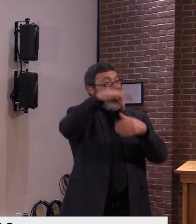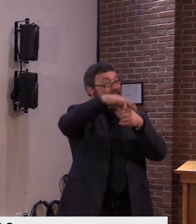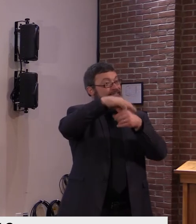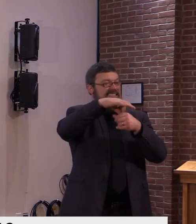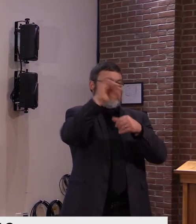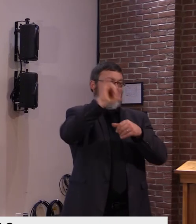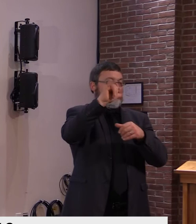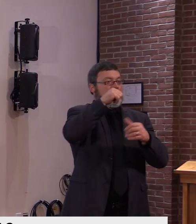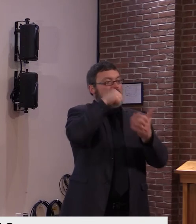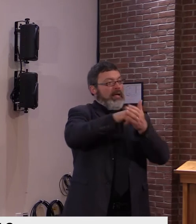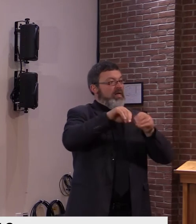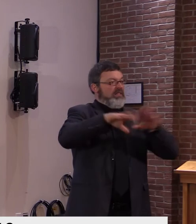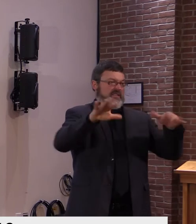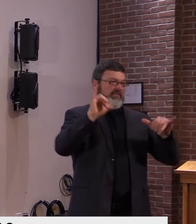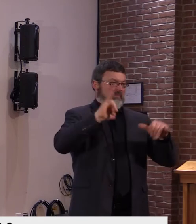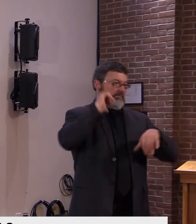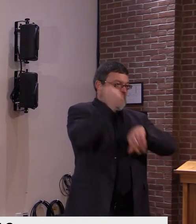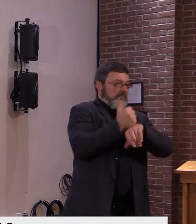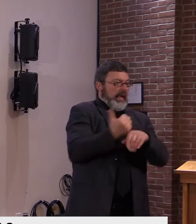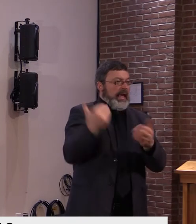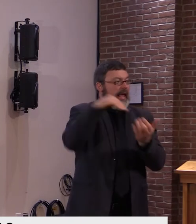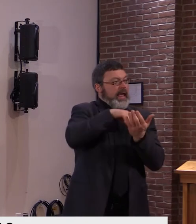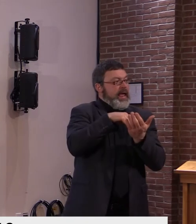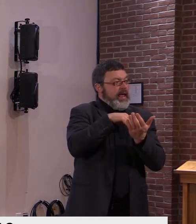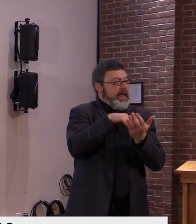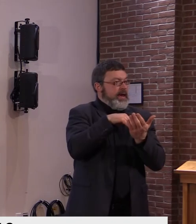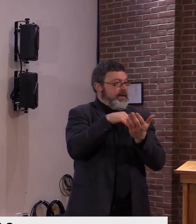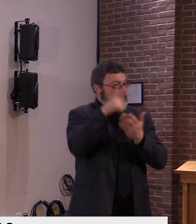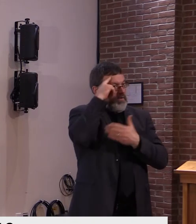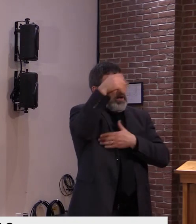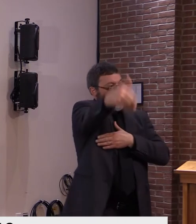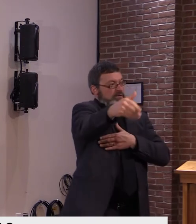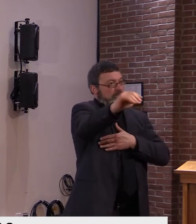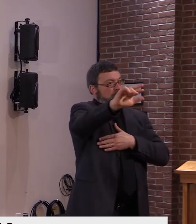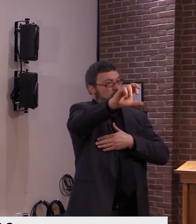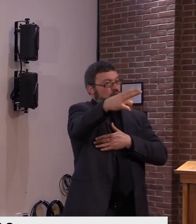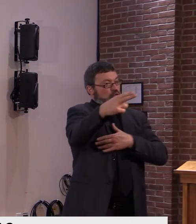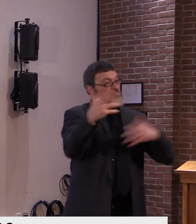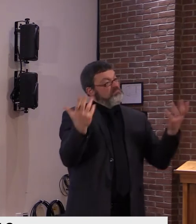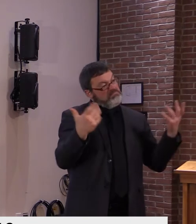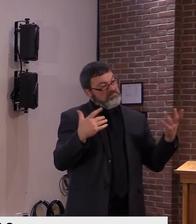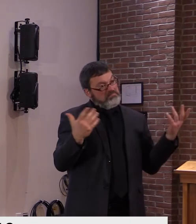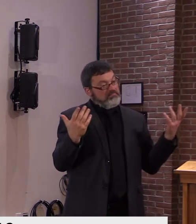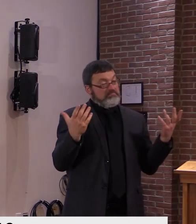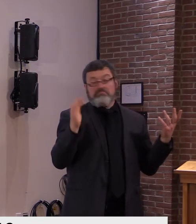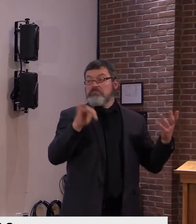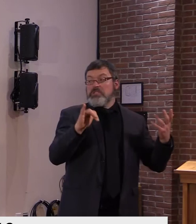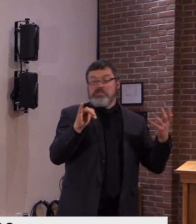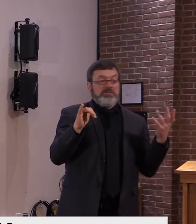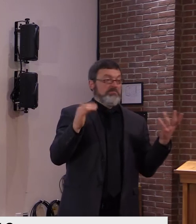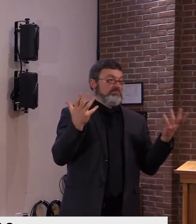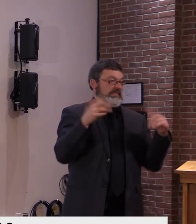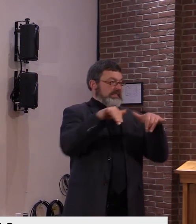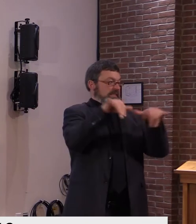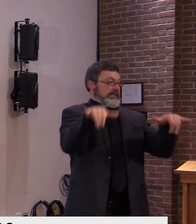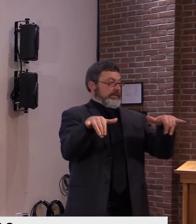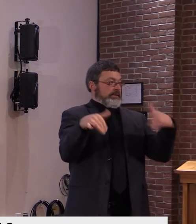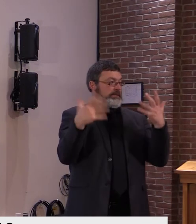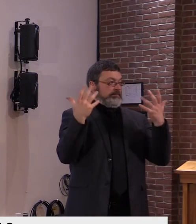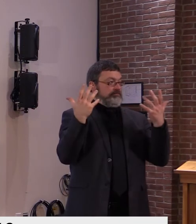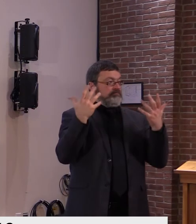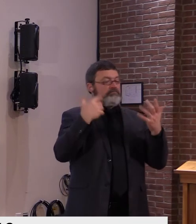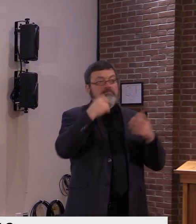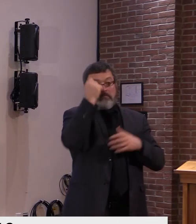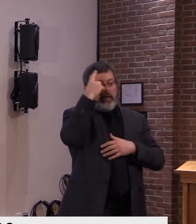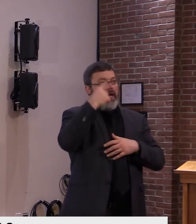hope that we would have something along those lines that would have to be addressed early on the session, probably within